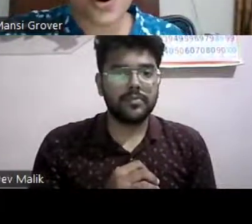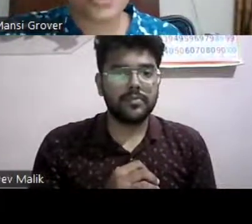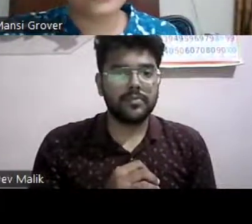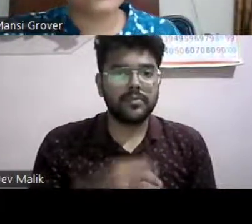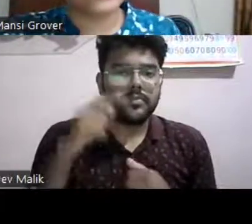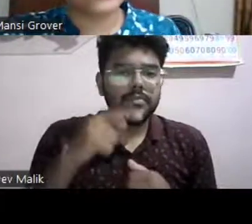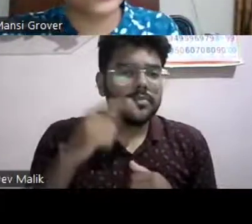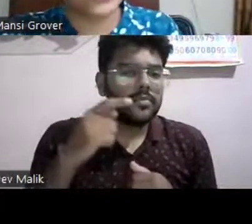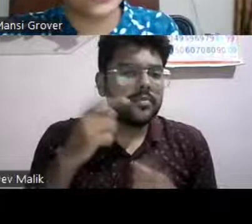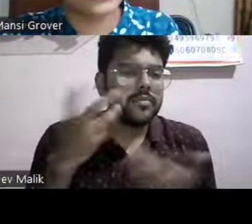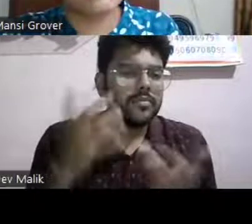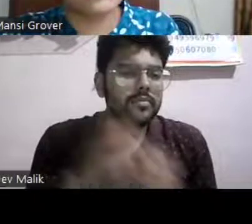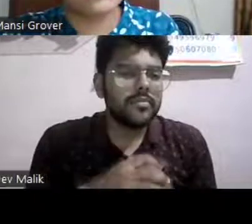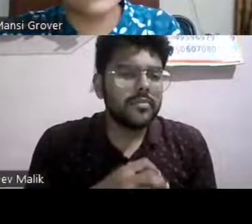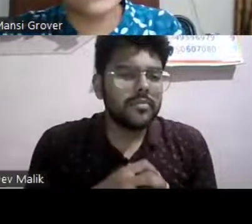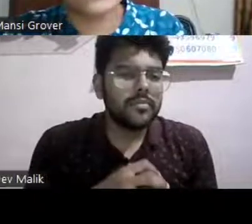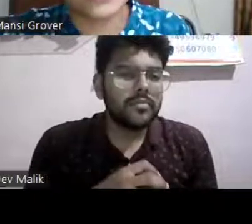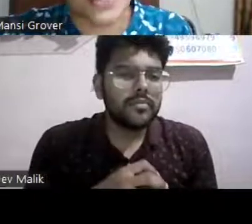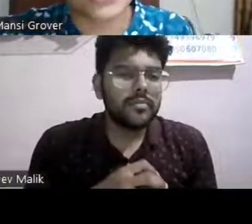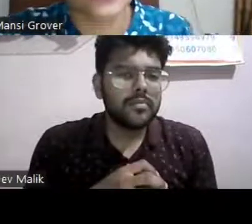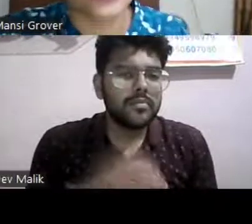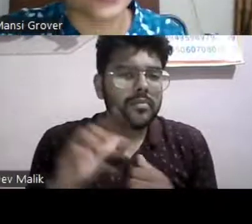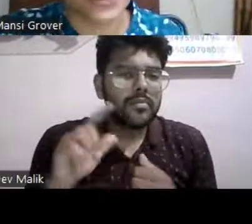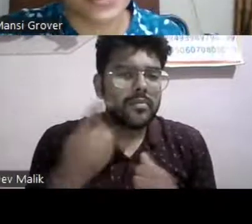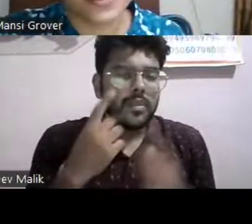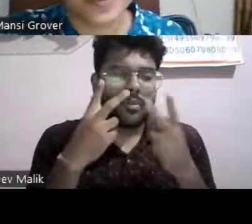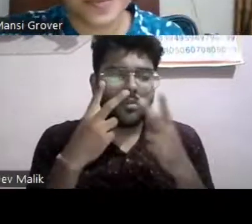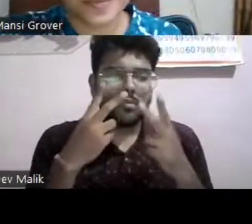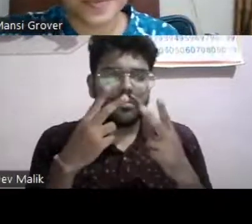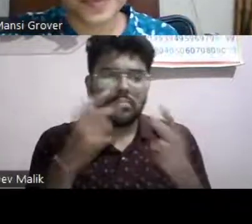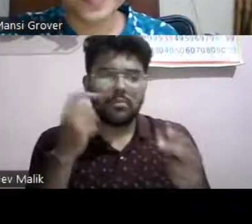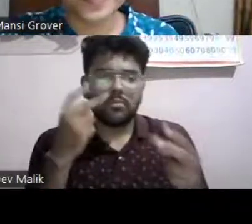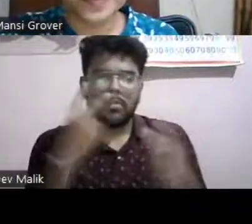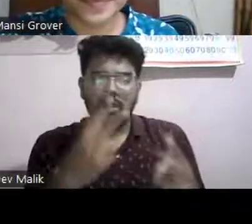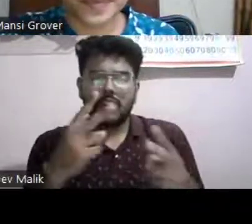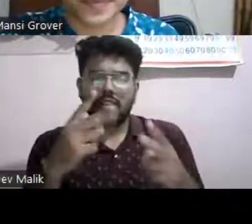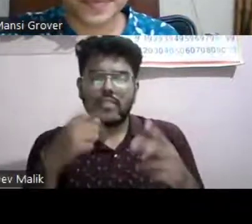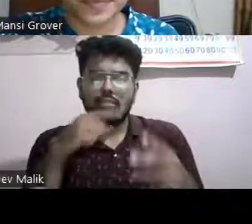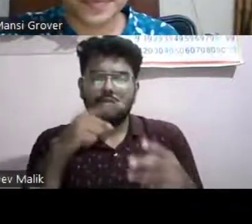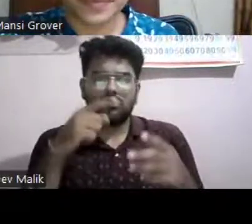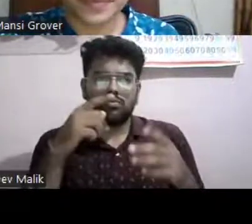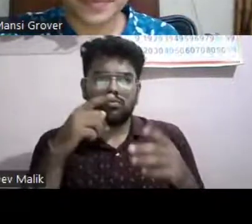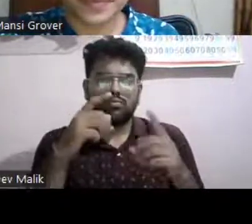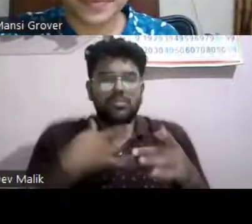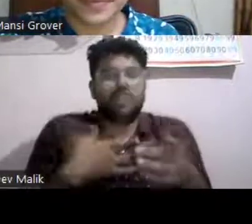What is your first reaction to it?